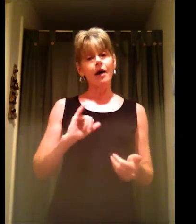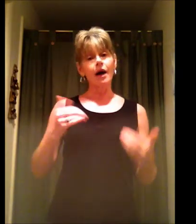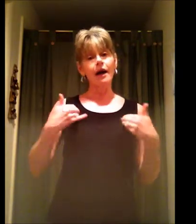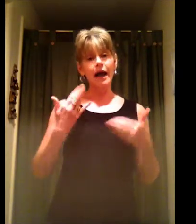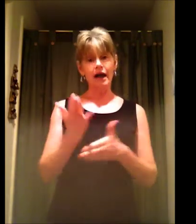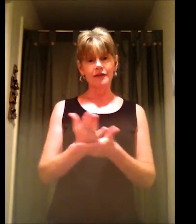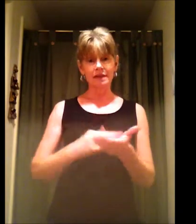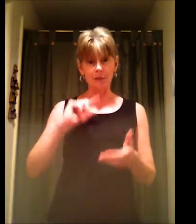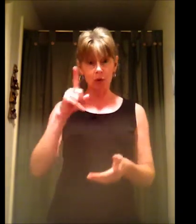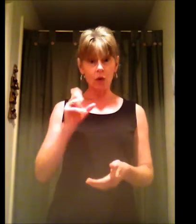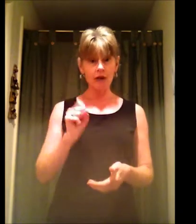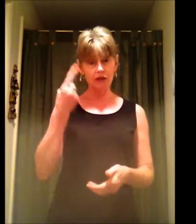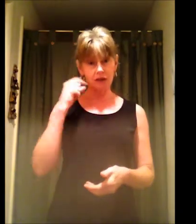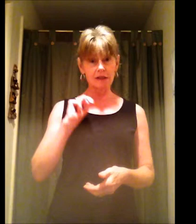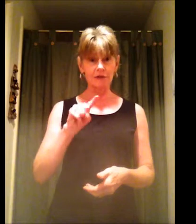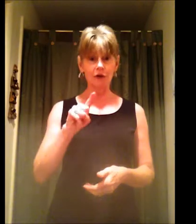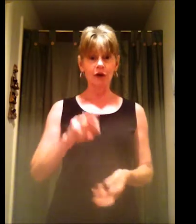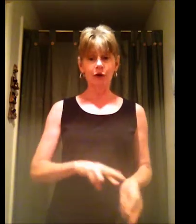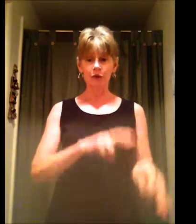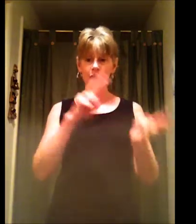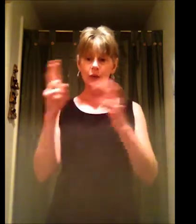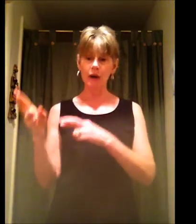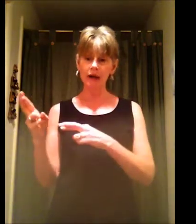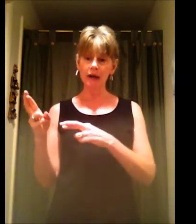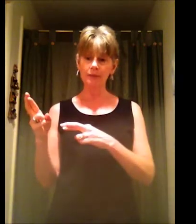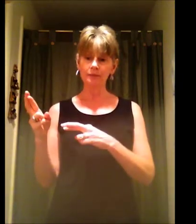I have some questions for you. Ready?